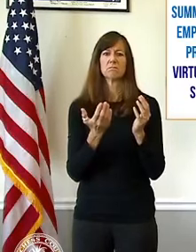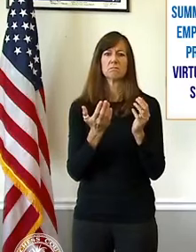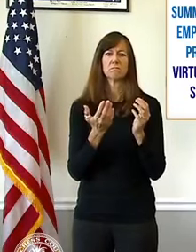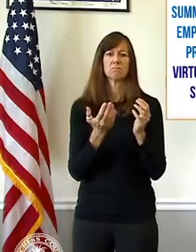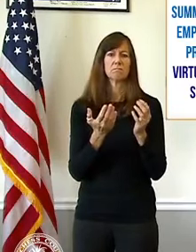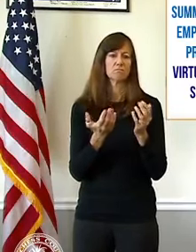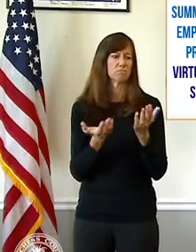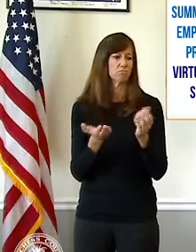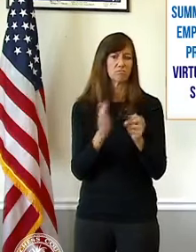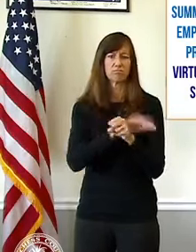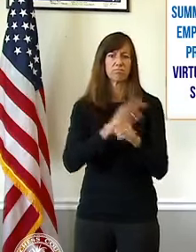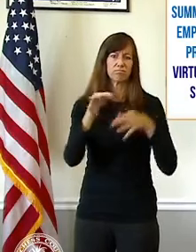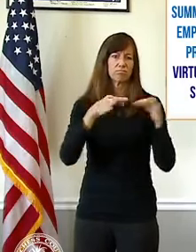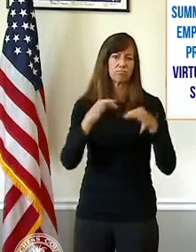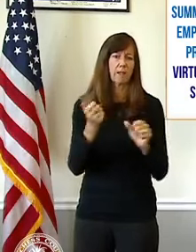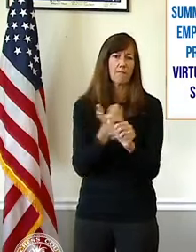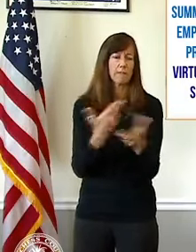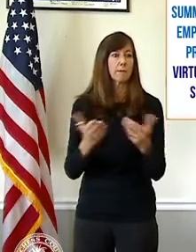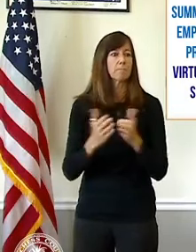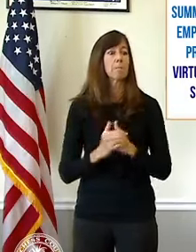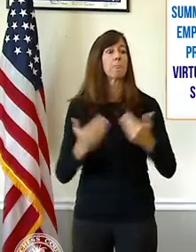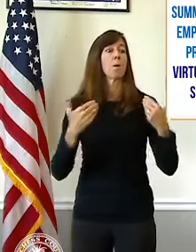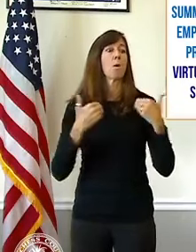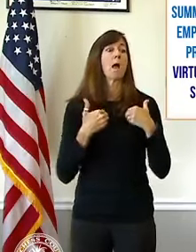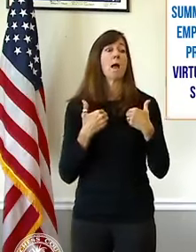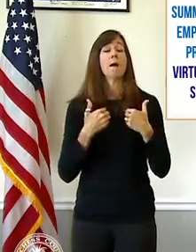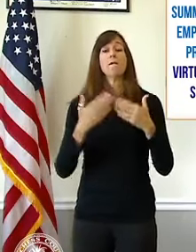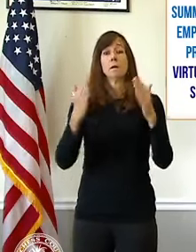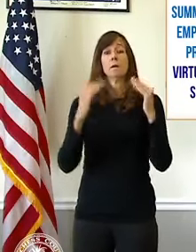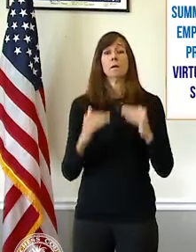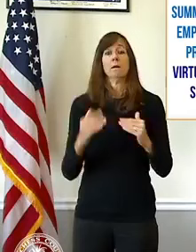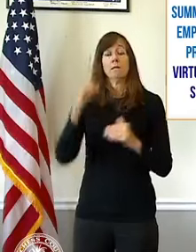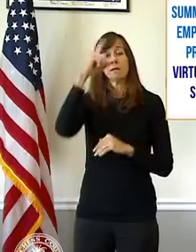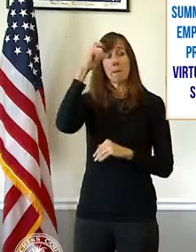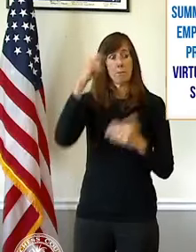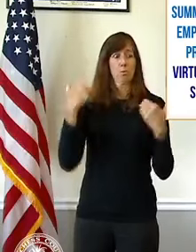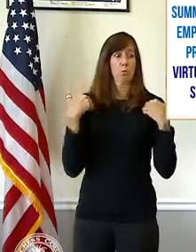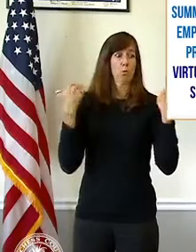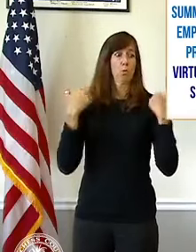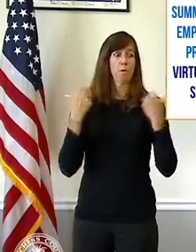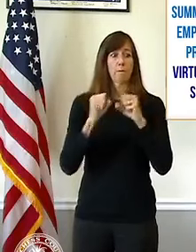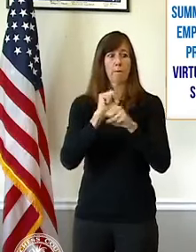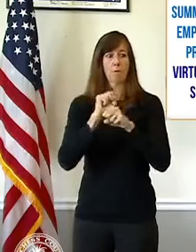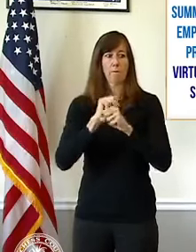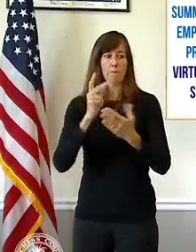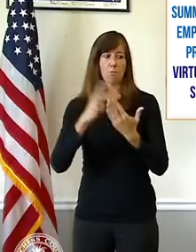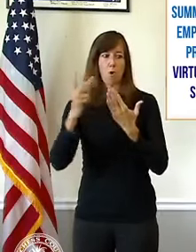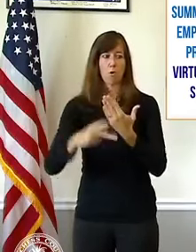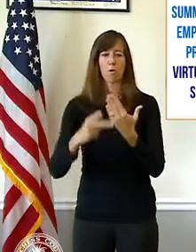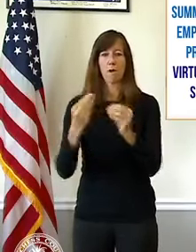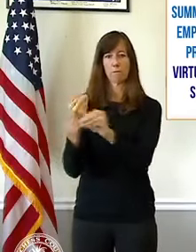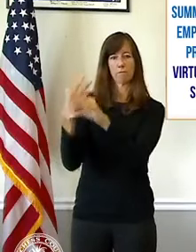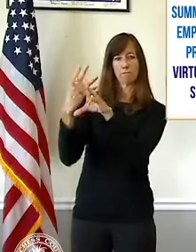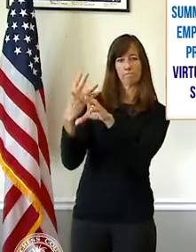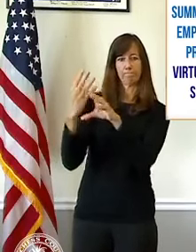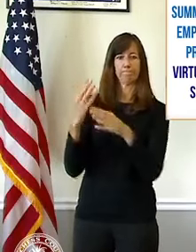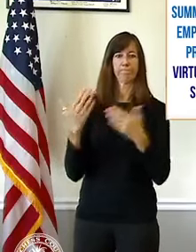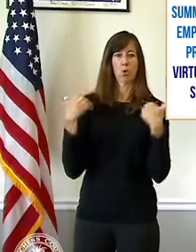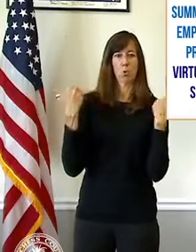virtual summit, very exciting, 150 participants. I want to thank Senator Serino.